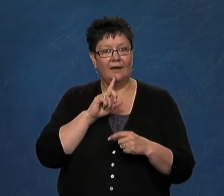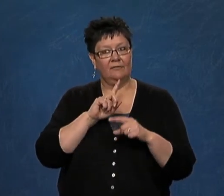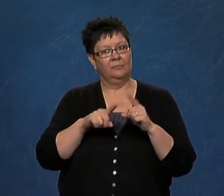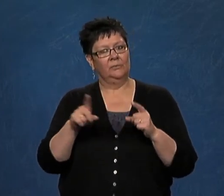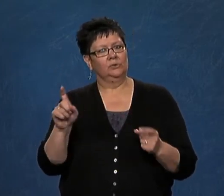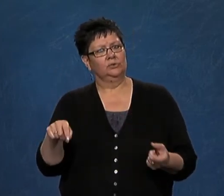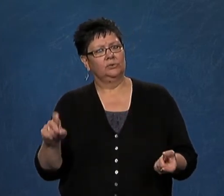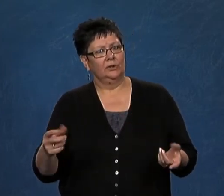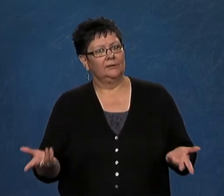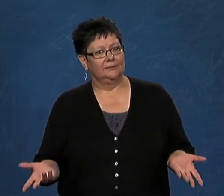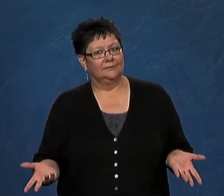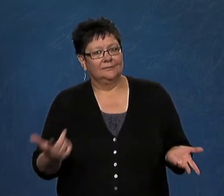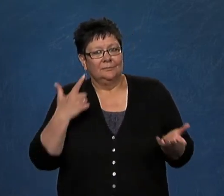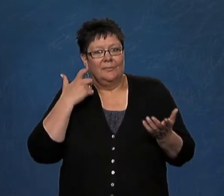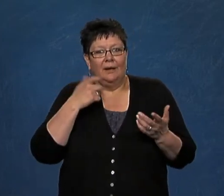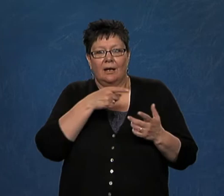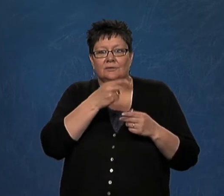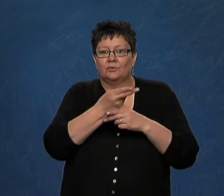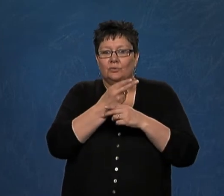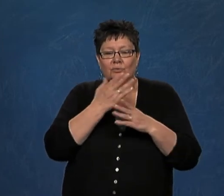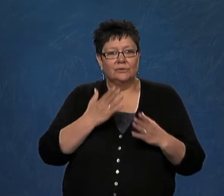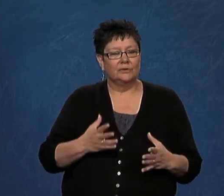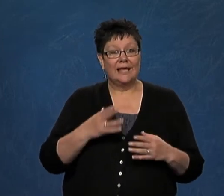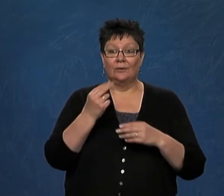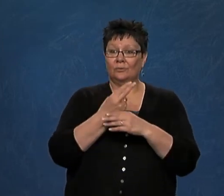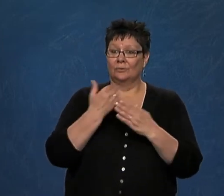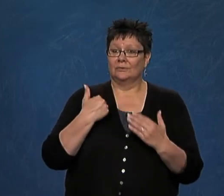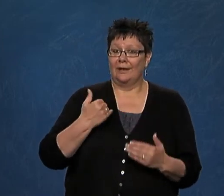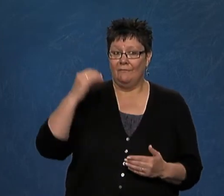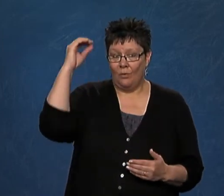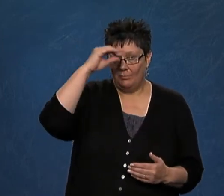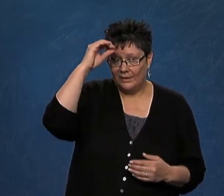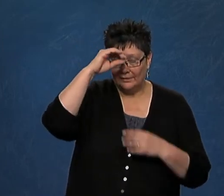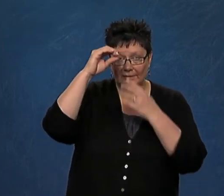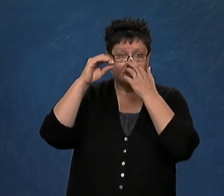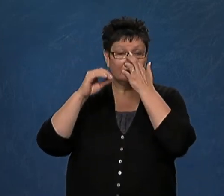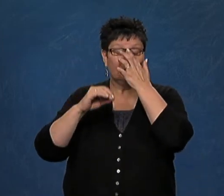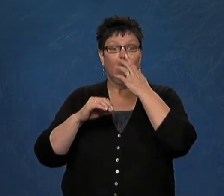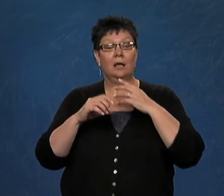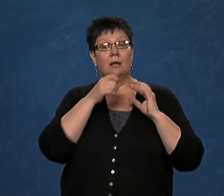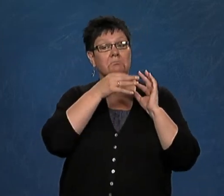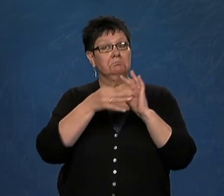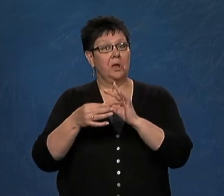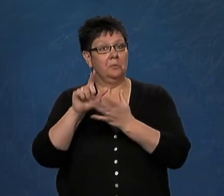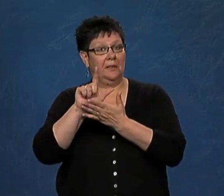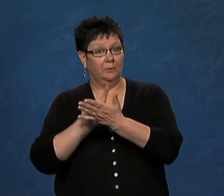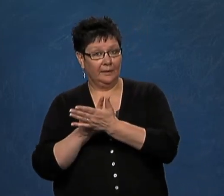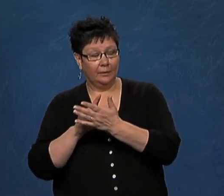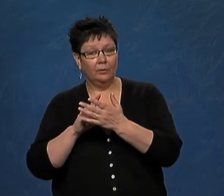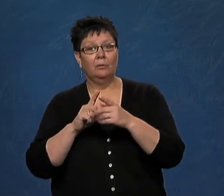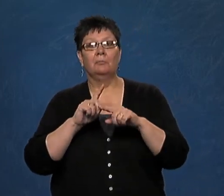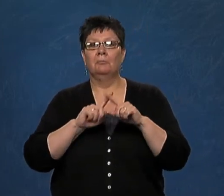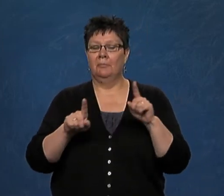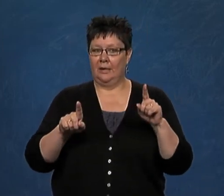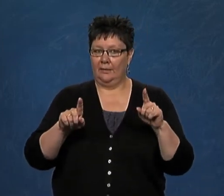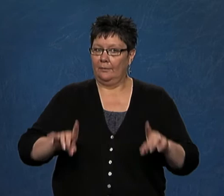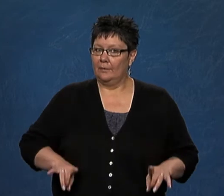committees involving deaf individuals, and of course they should because they are consumers, and then consumers have opinions, and they